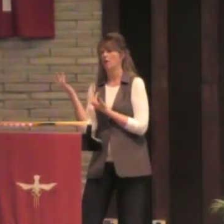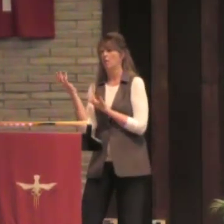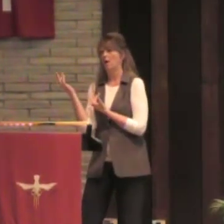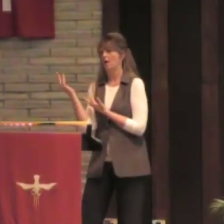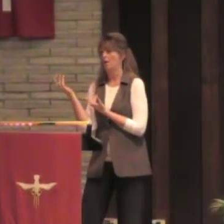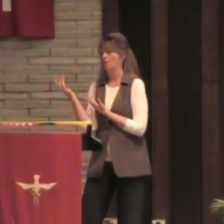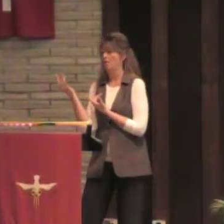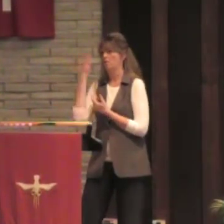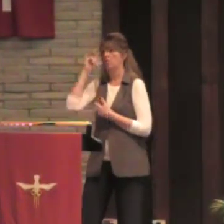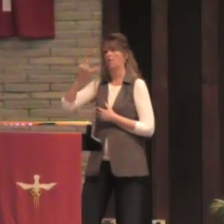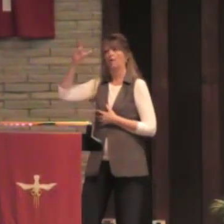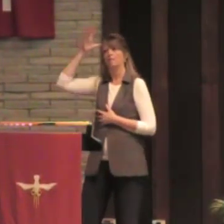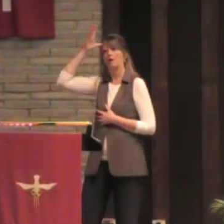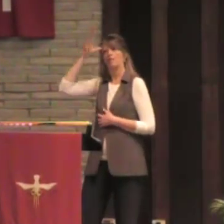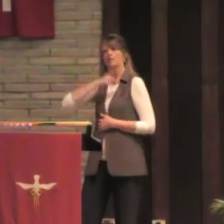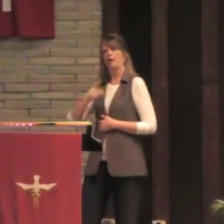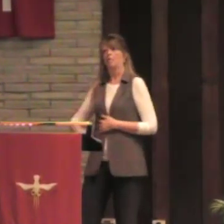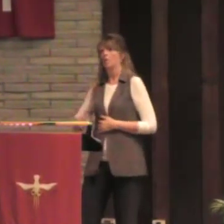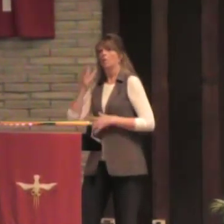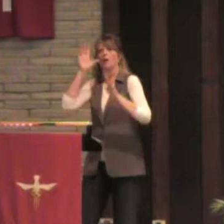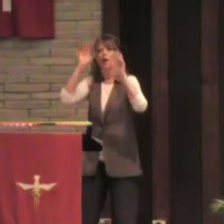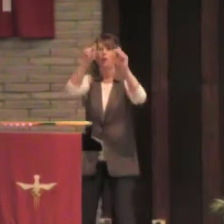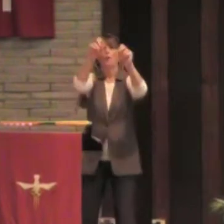got so angry he just left his father.